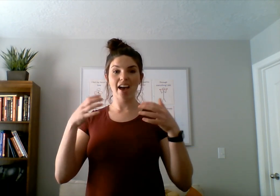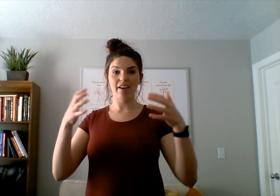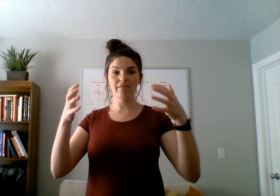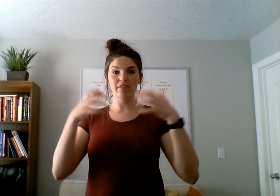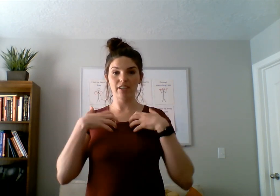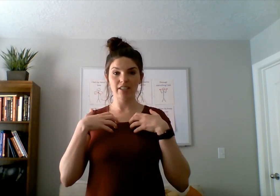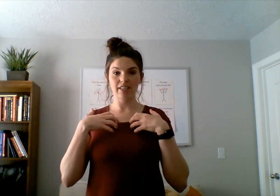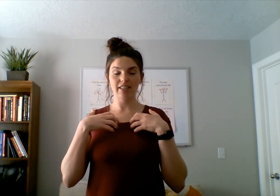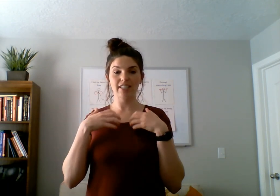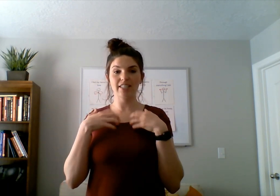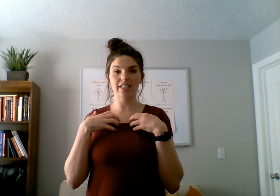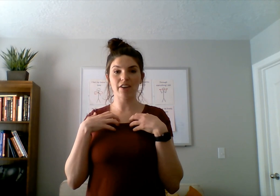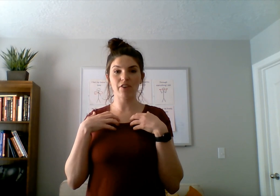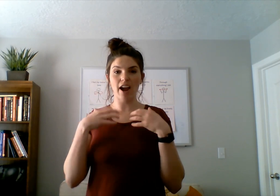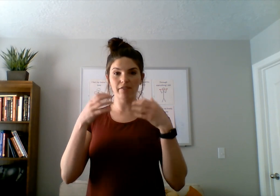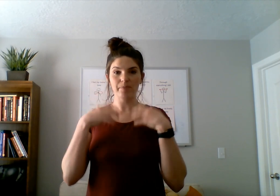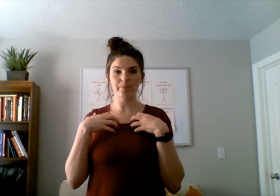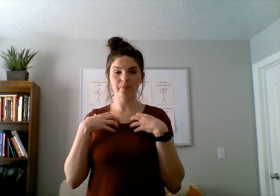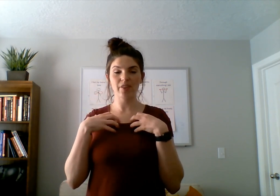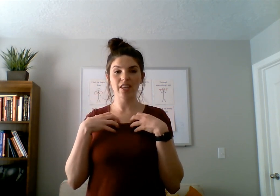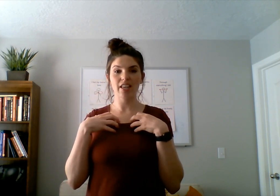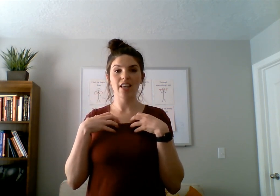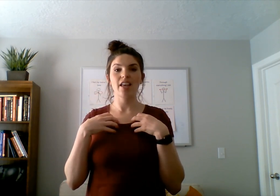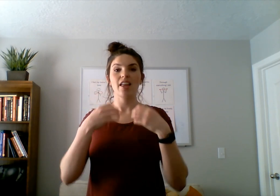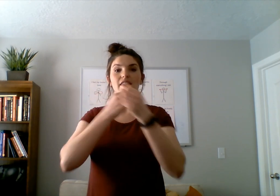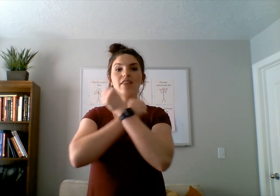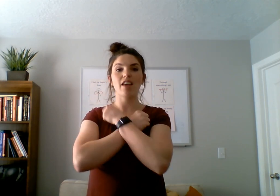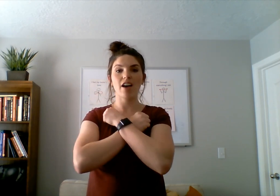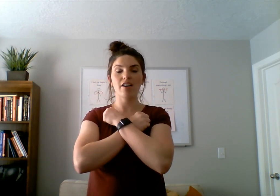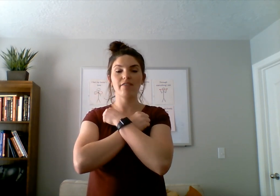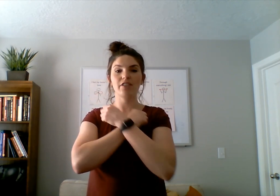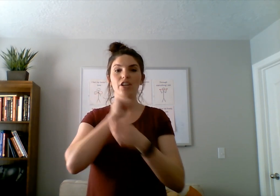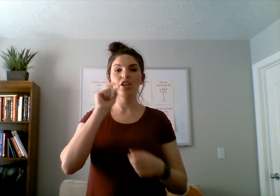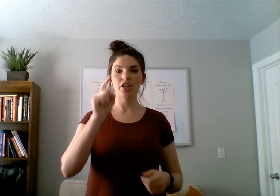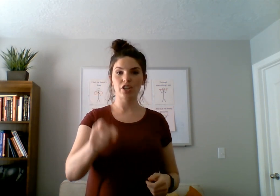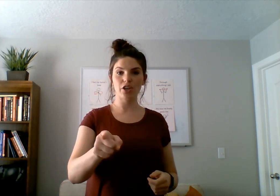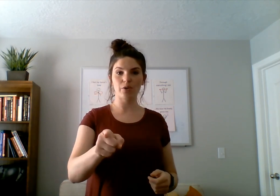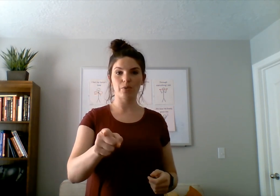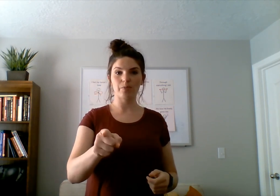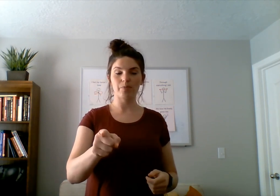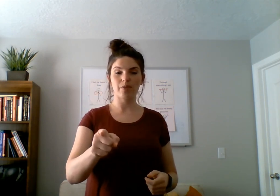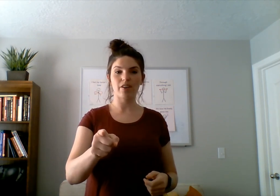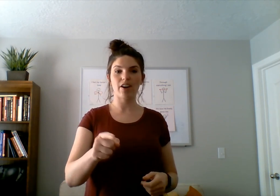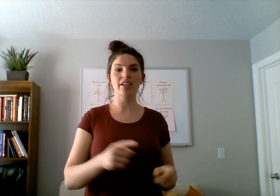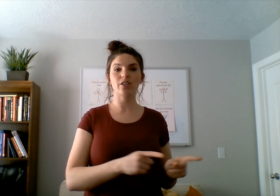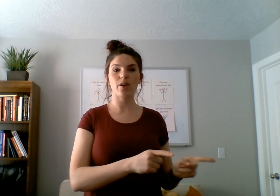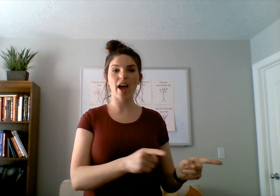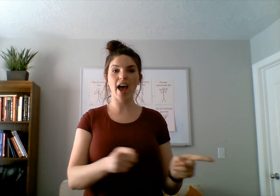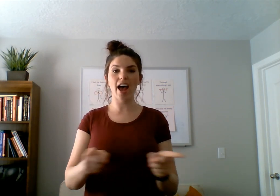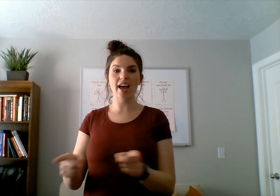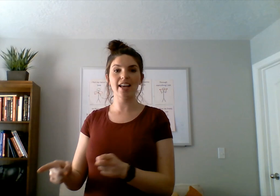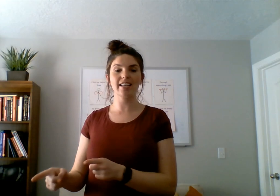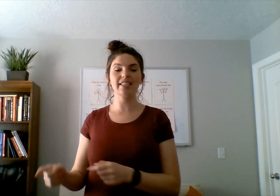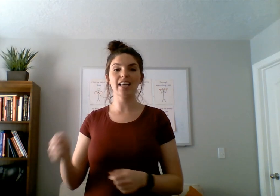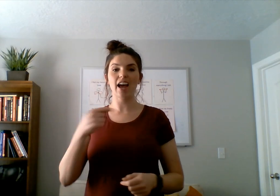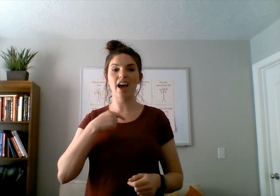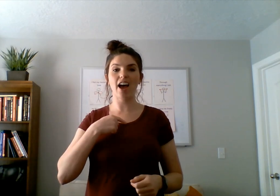this is the sign for have, loved you. All right. So as I